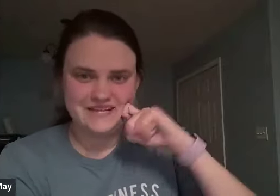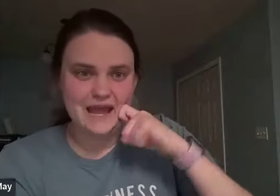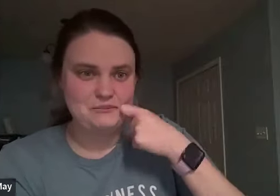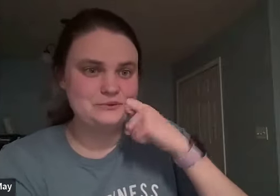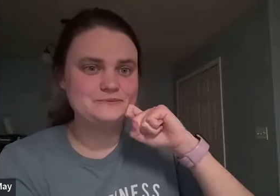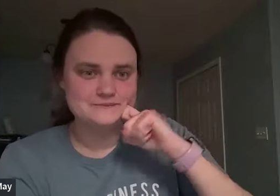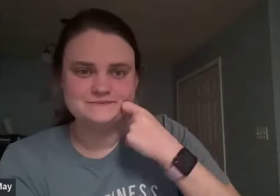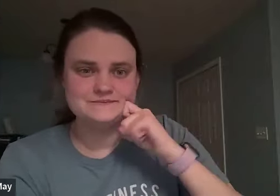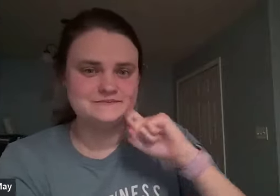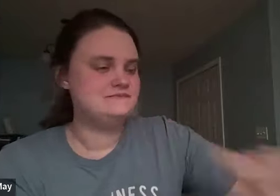Apple.